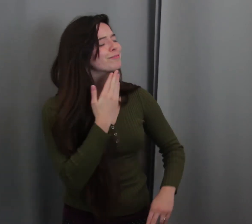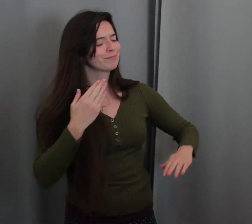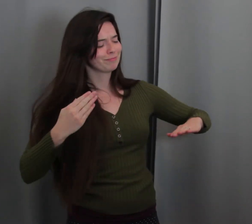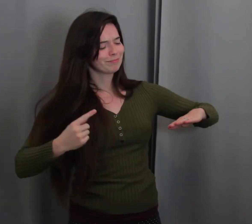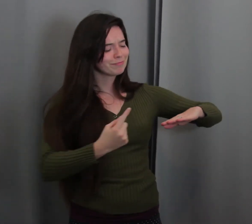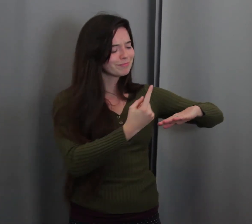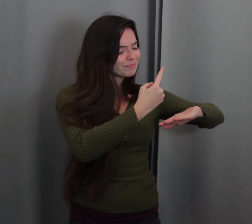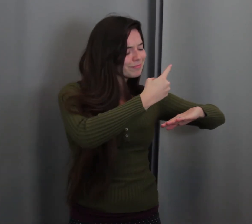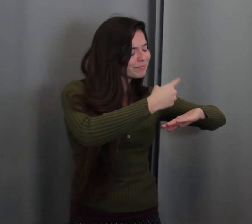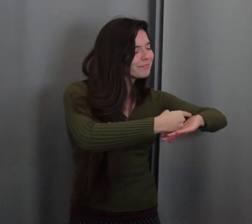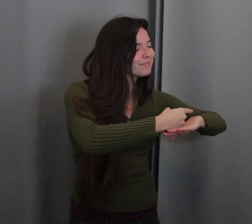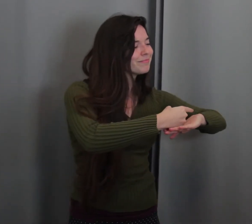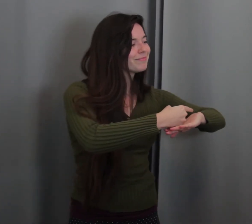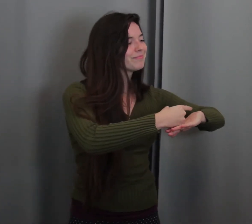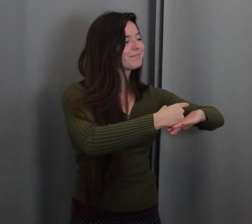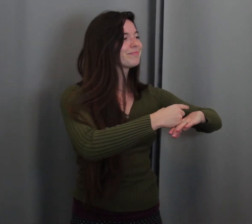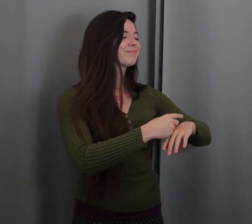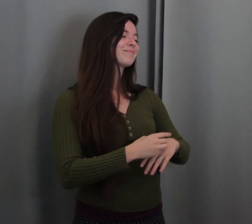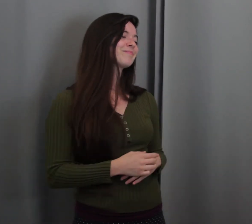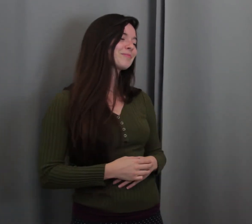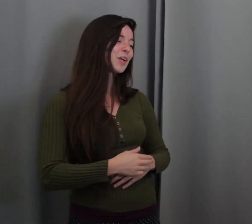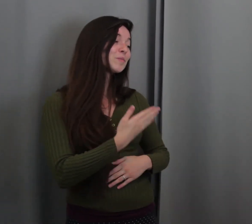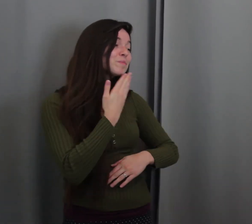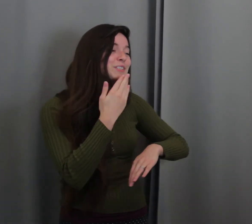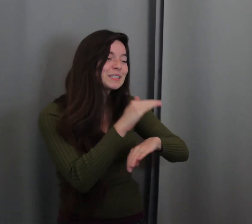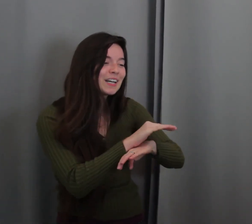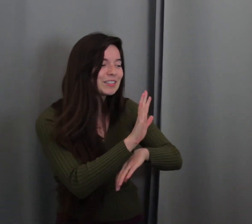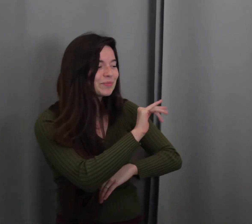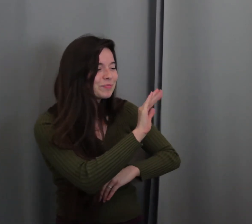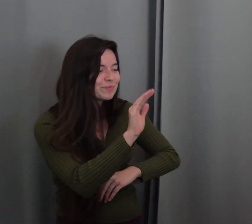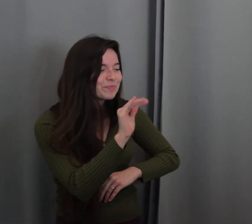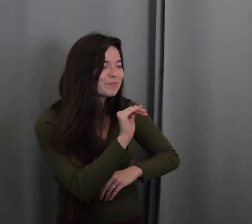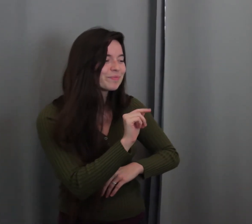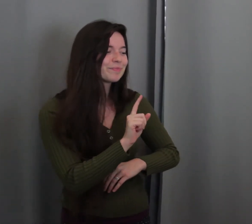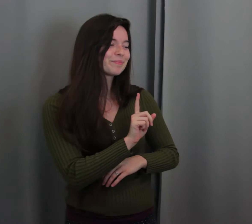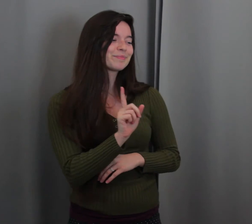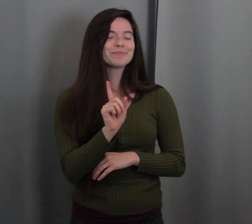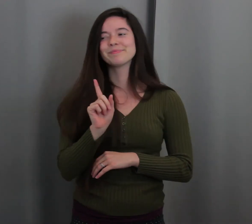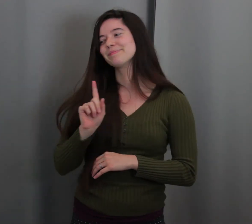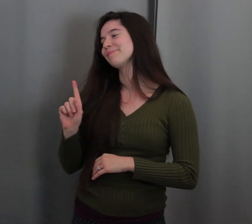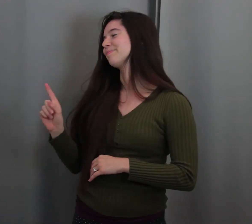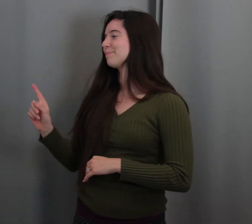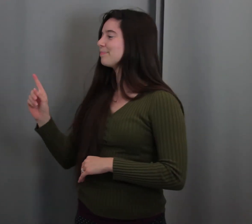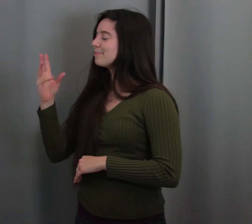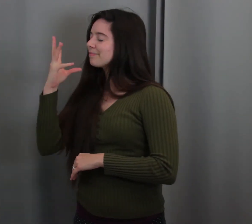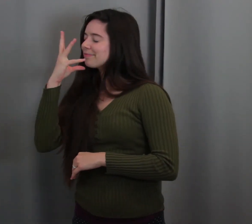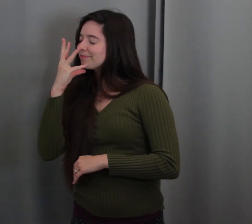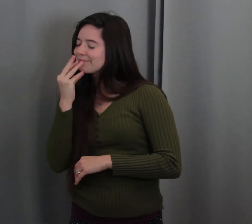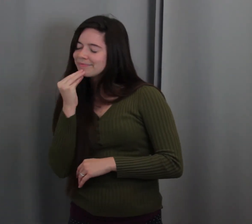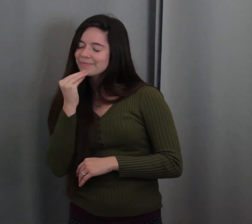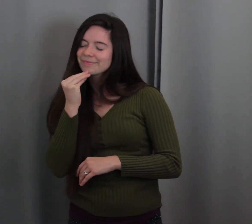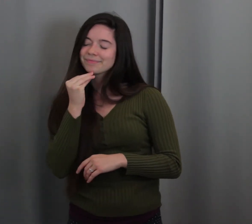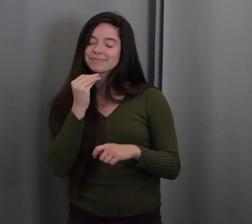favor, he said, "Could I please come back and stay next time I have a treatment?